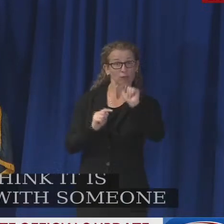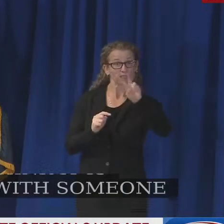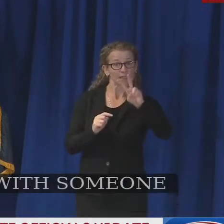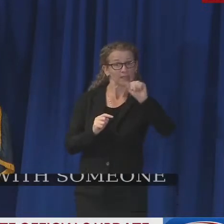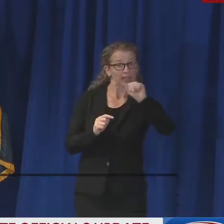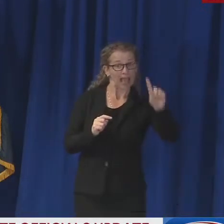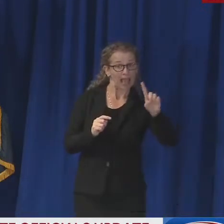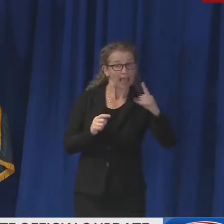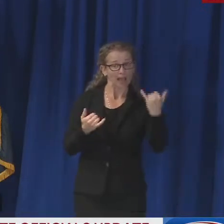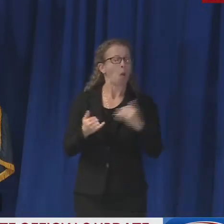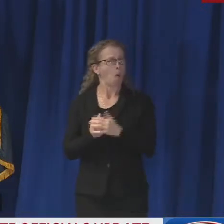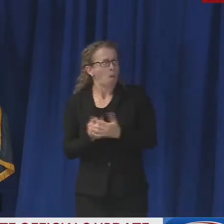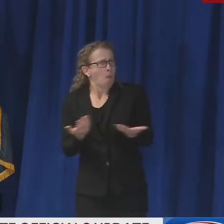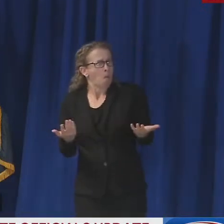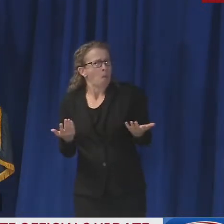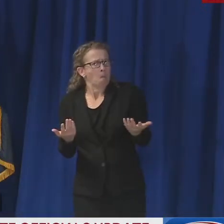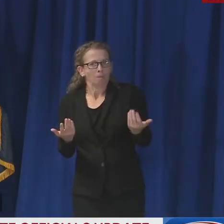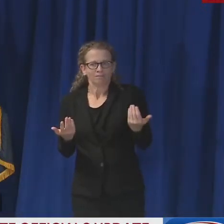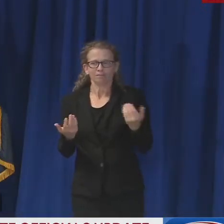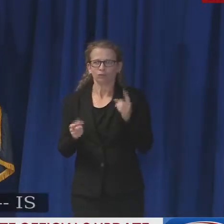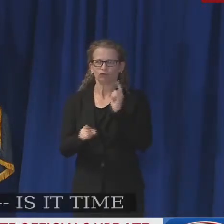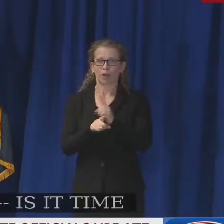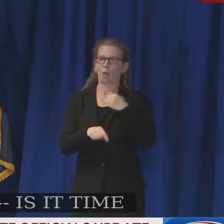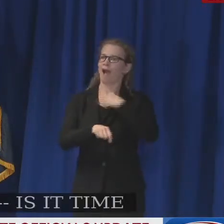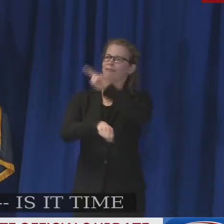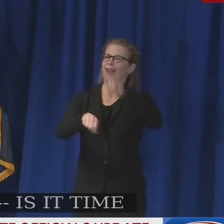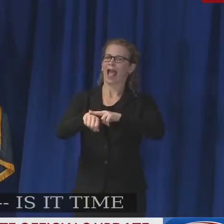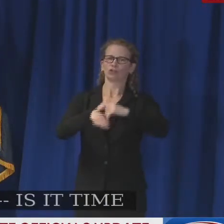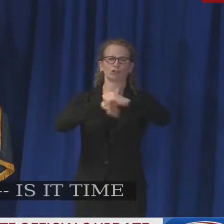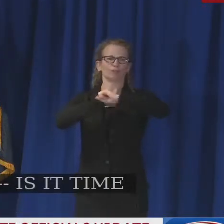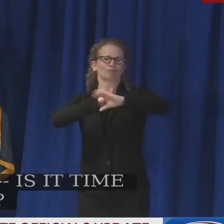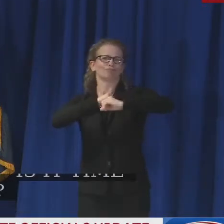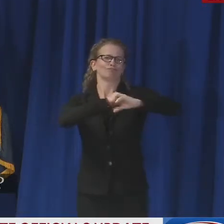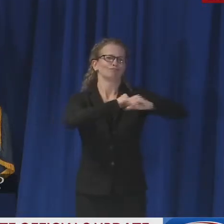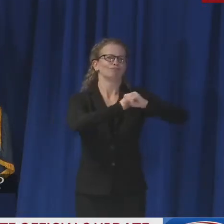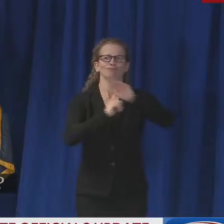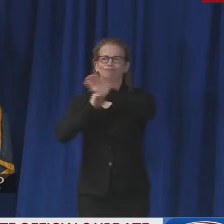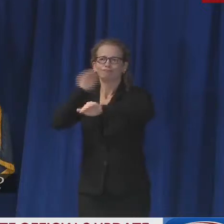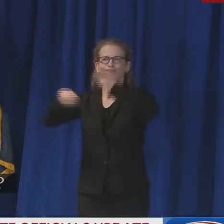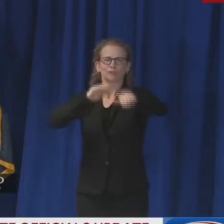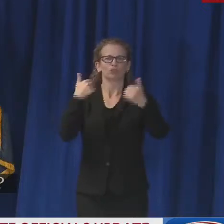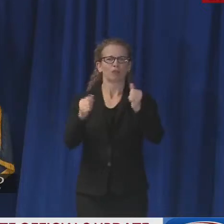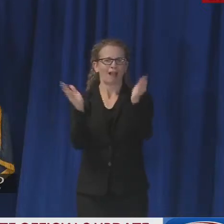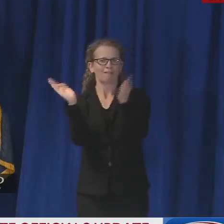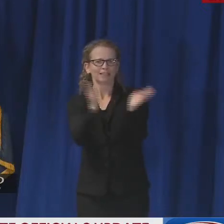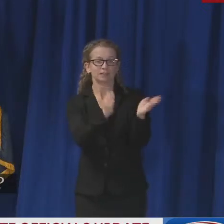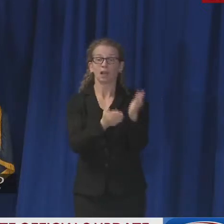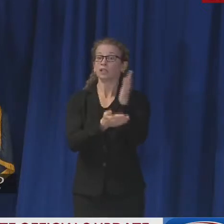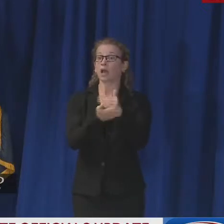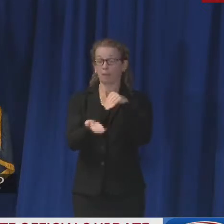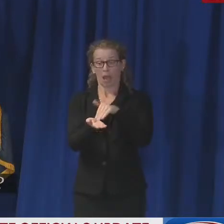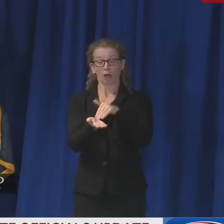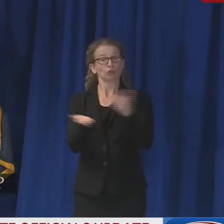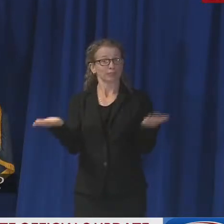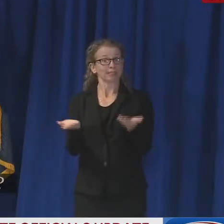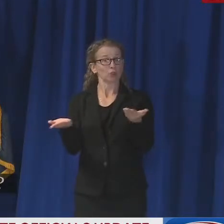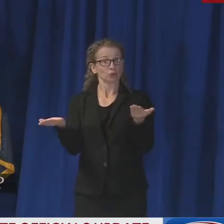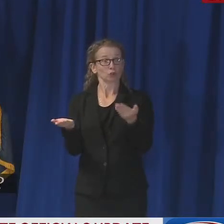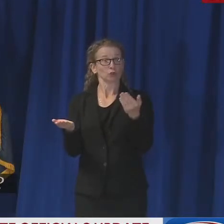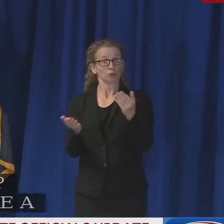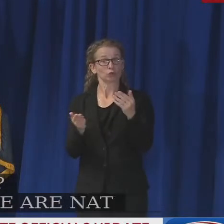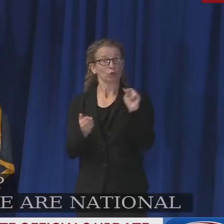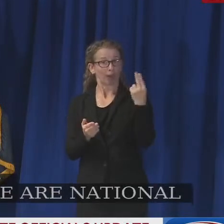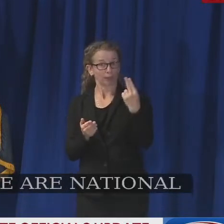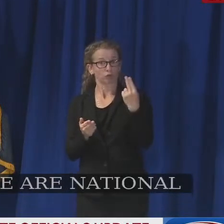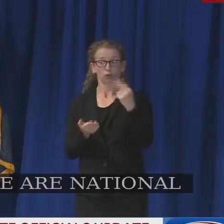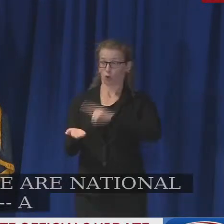I mean, there's national ads. There's a huge national campaign that happens. We try to... there's been the doctors that have done ads here in the state, nurses that have done ads